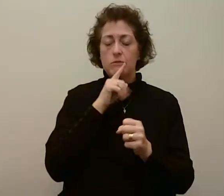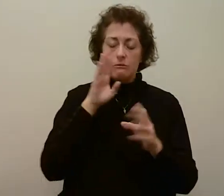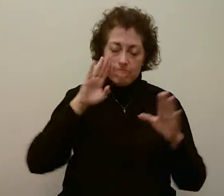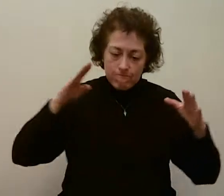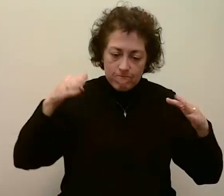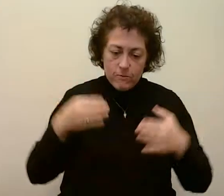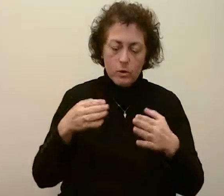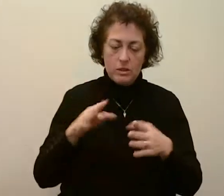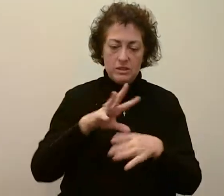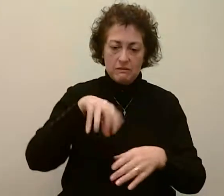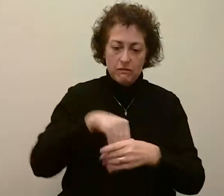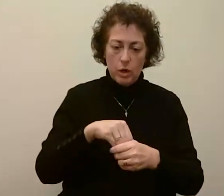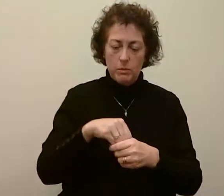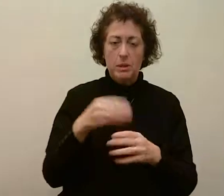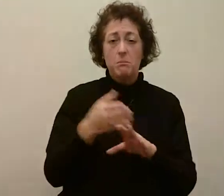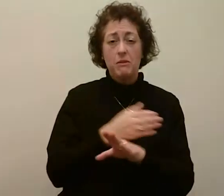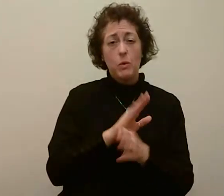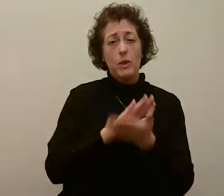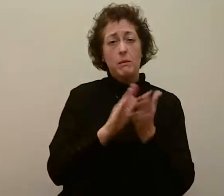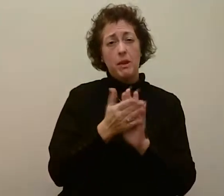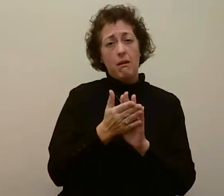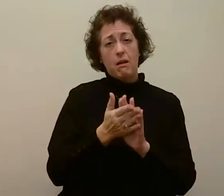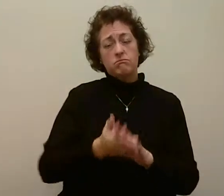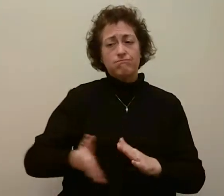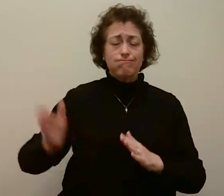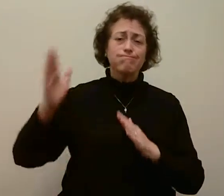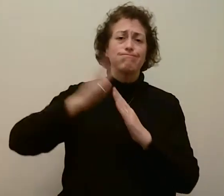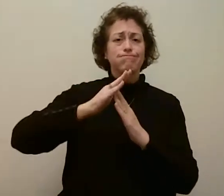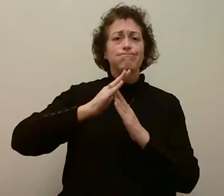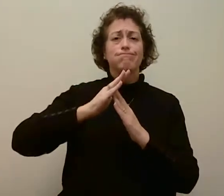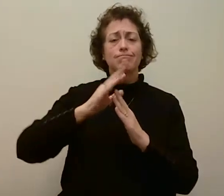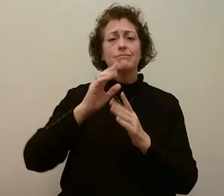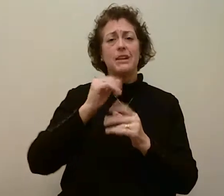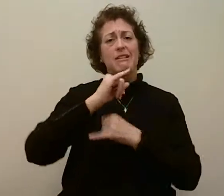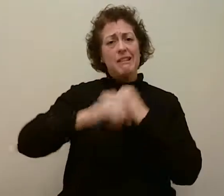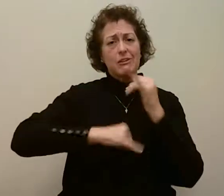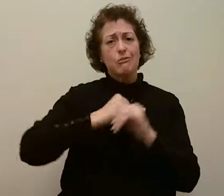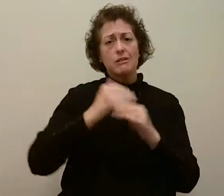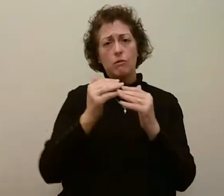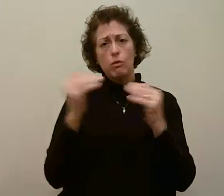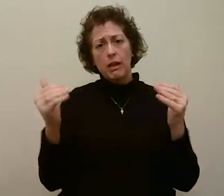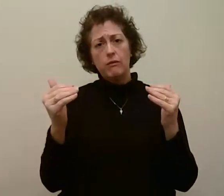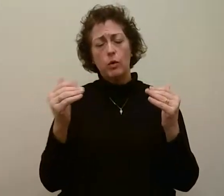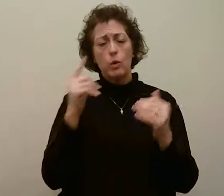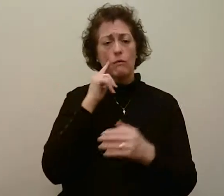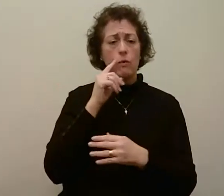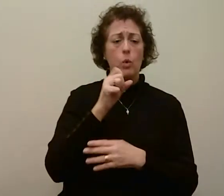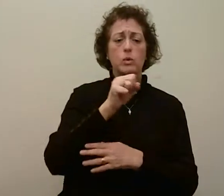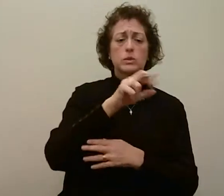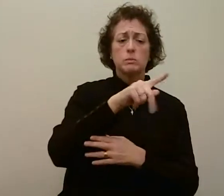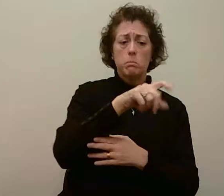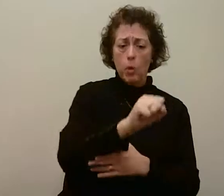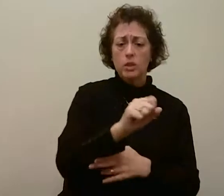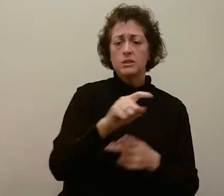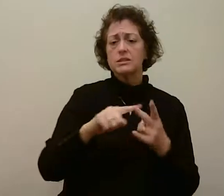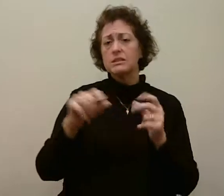international level in the sports, sciences, and in the arts. So essentially that means this skill that you're trying